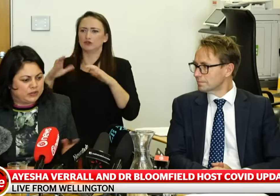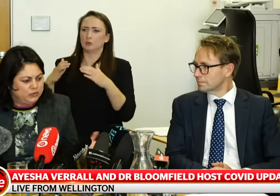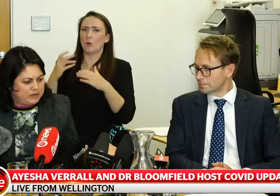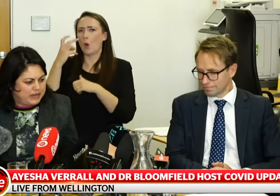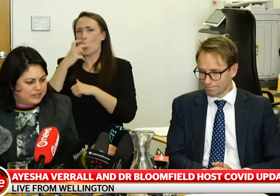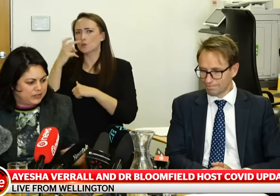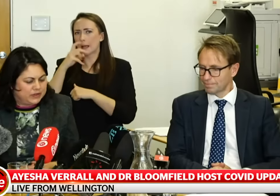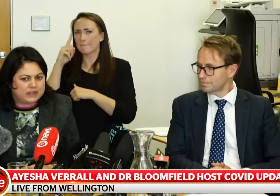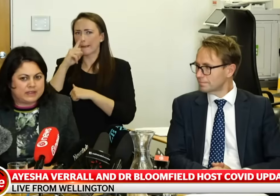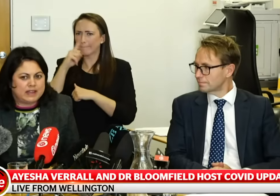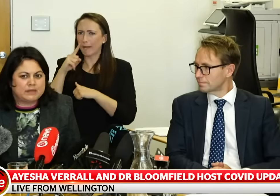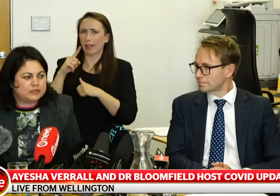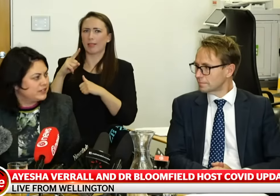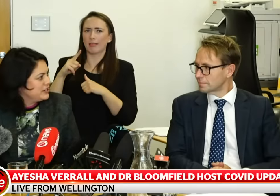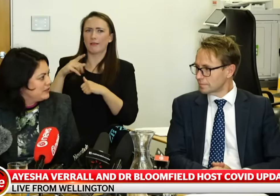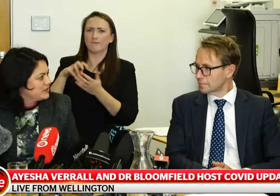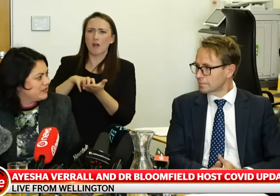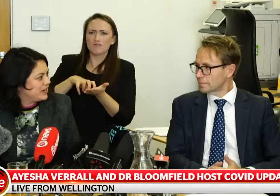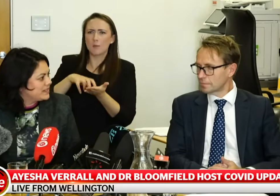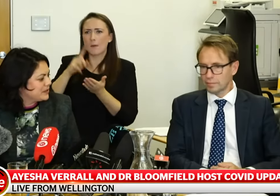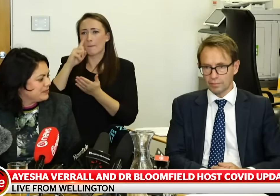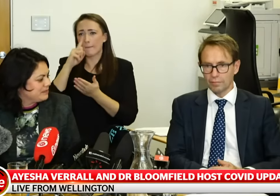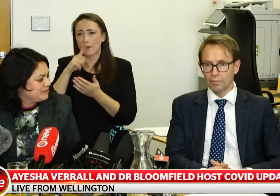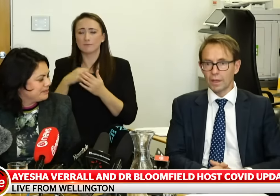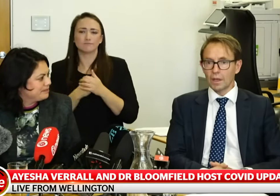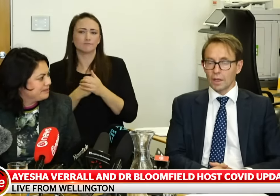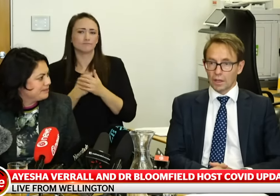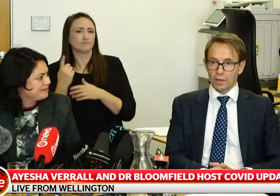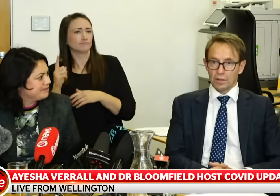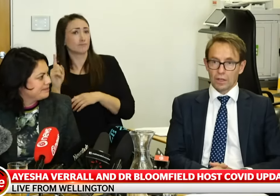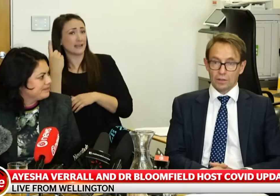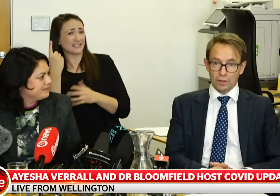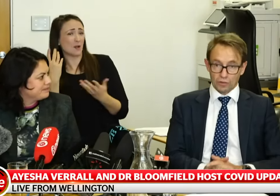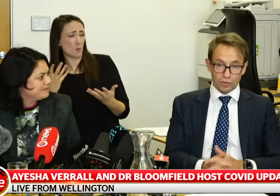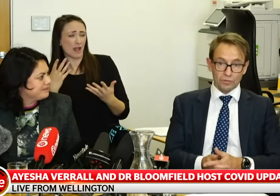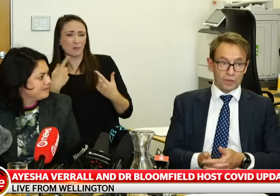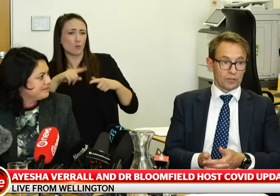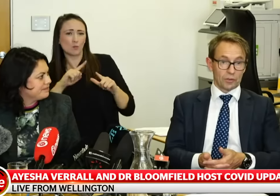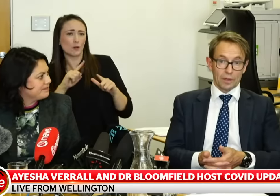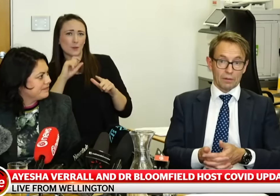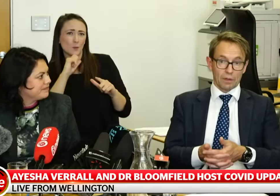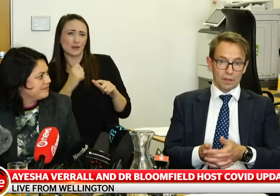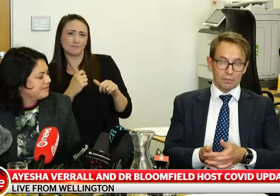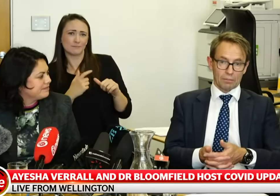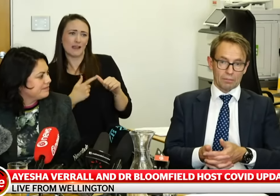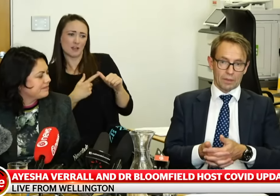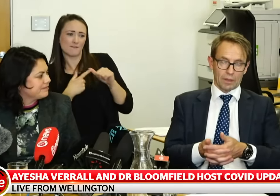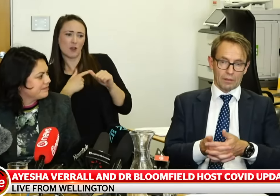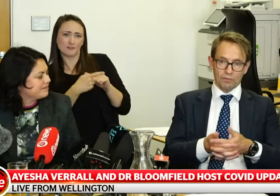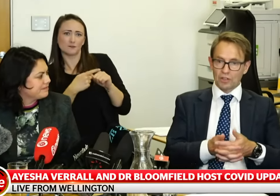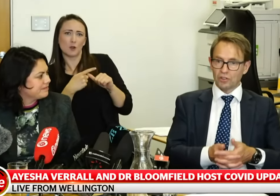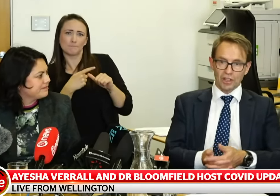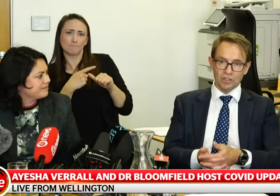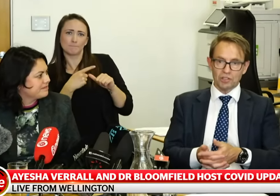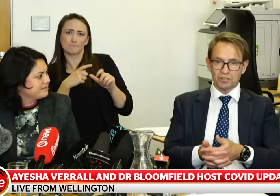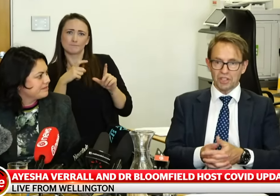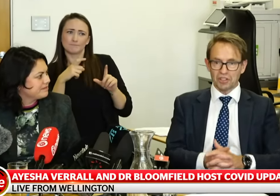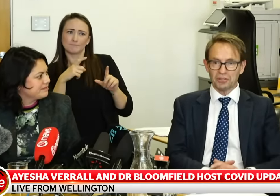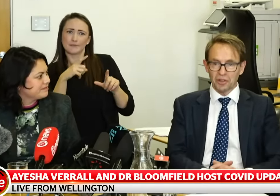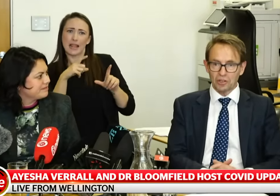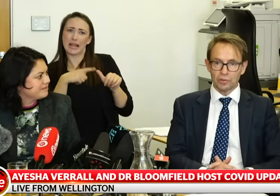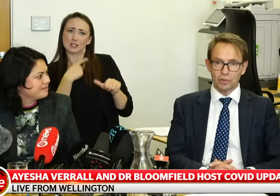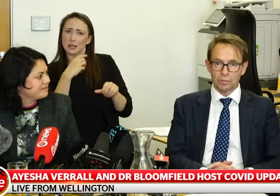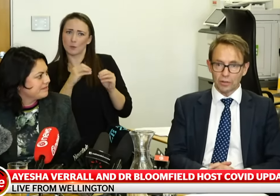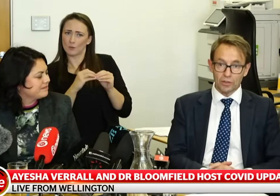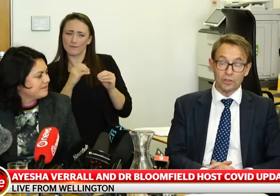what we do will be based on the Director General's advice. So. And I've sought advice from our vaccination